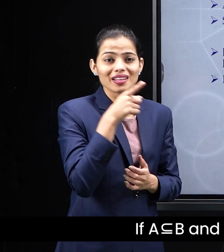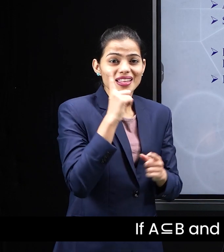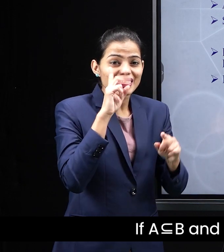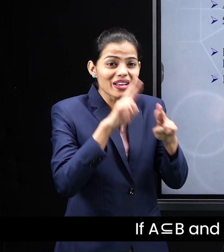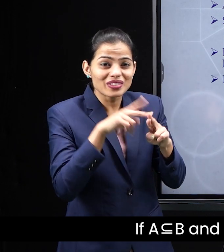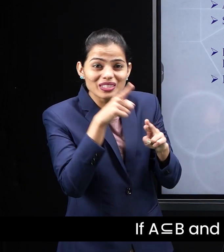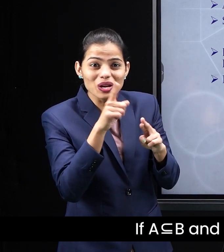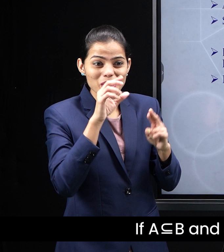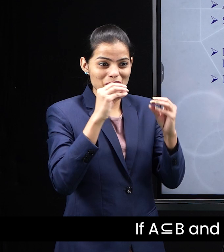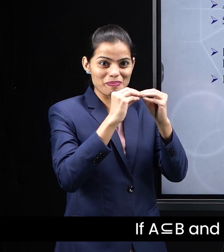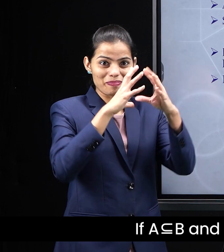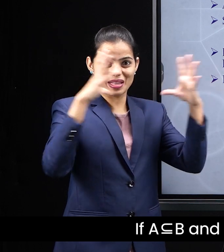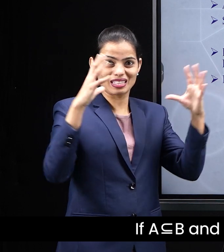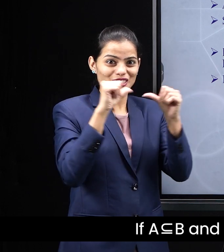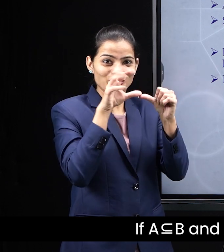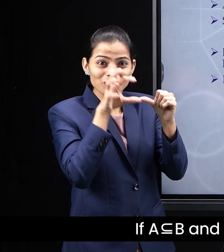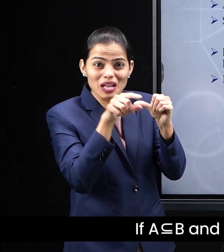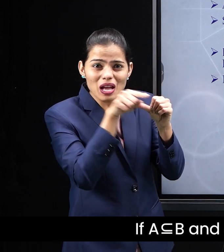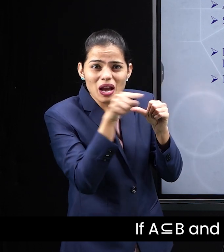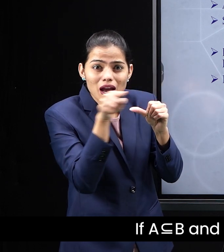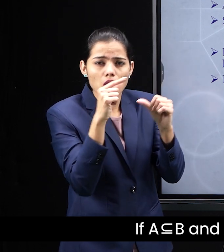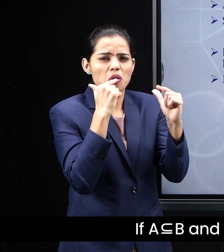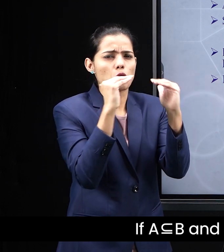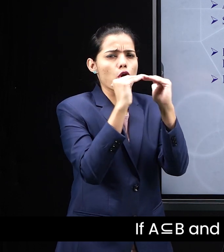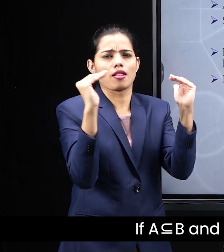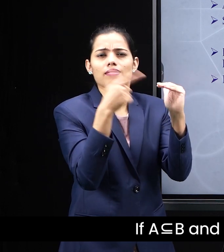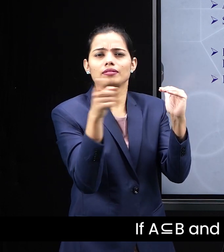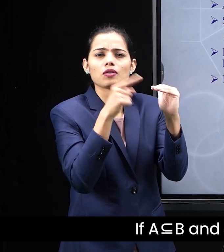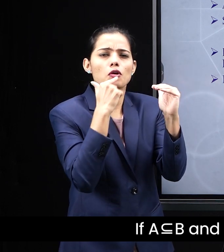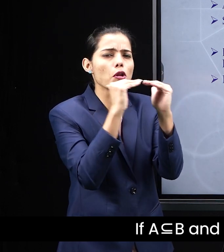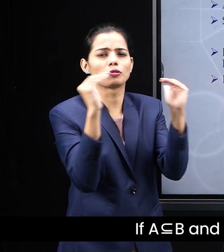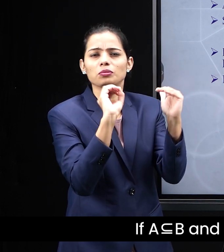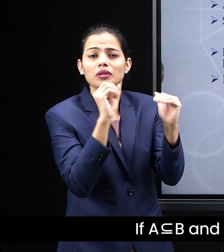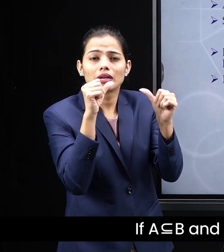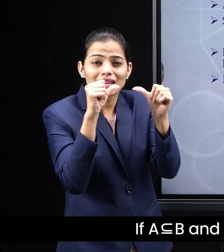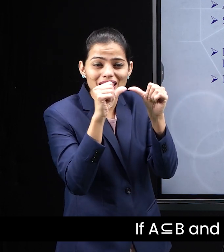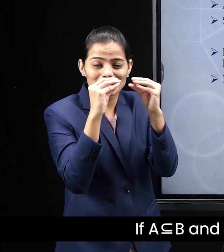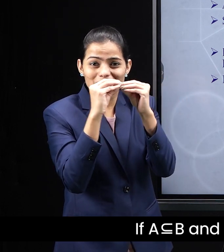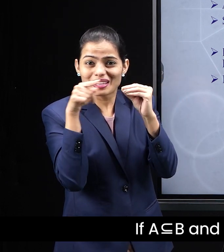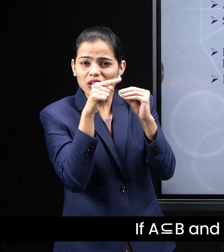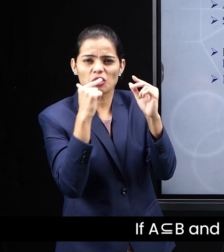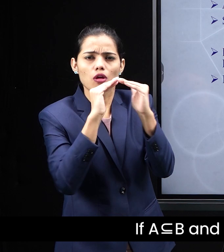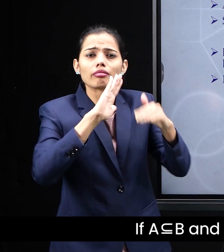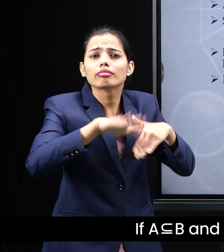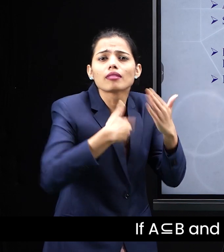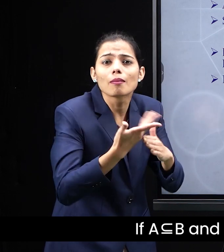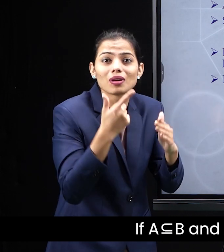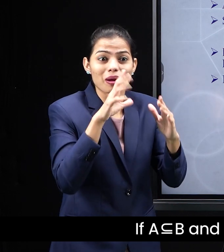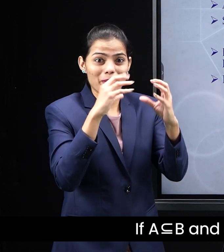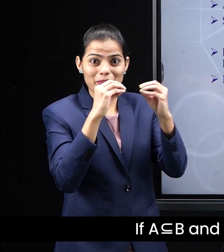If A subset of B and A not equal to B, then A is a proper subset of B.